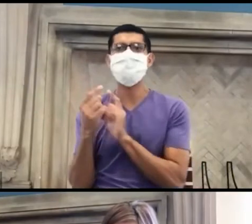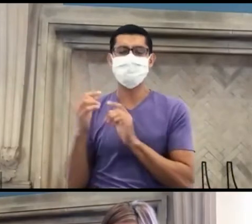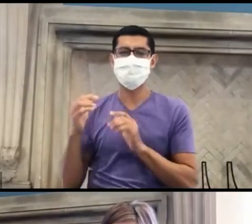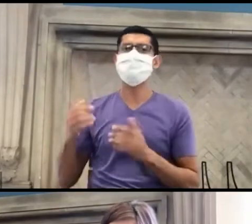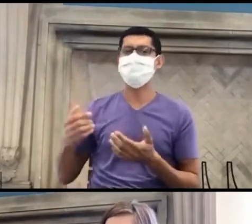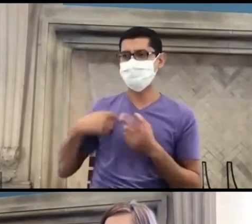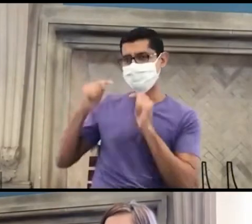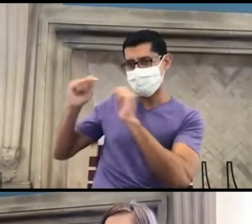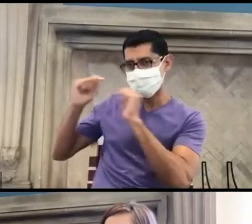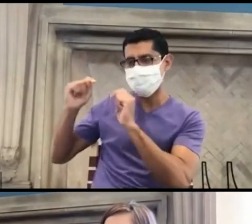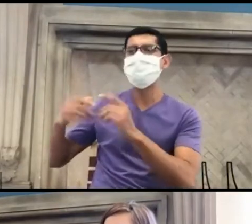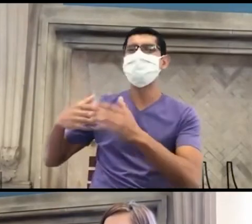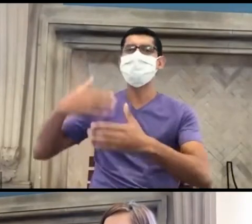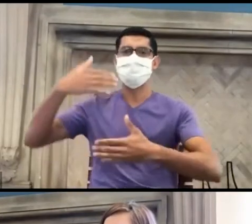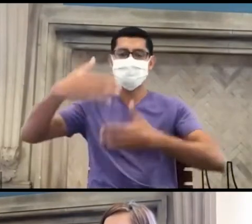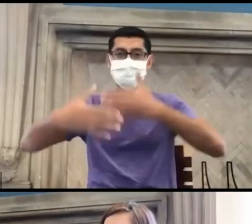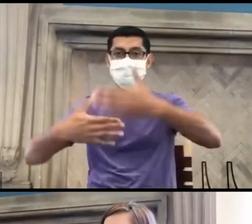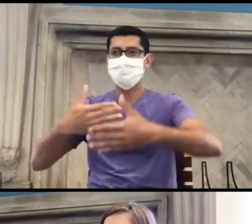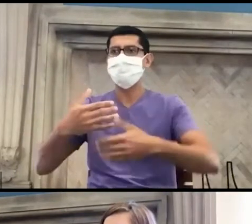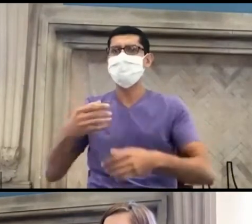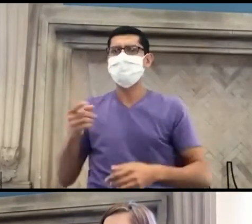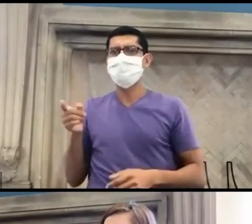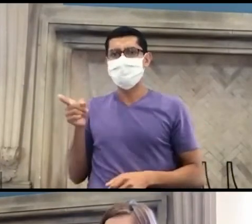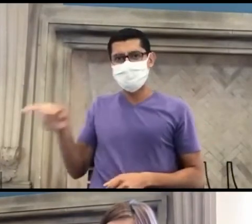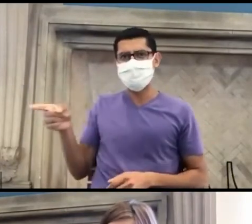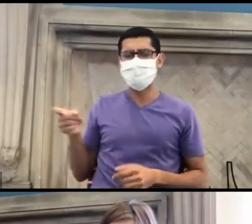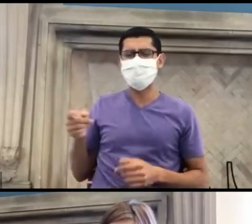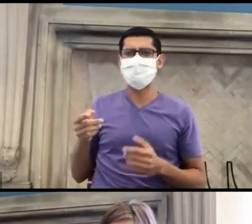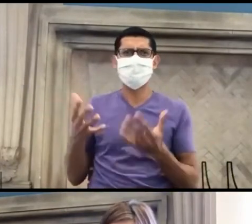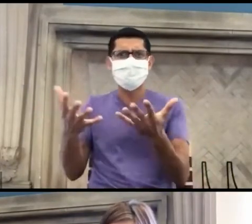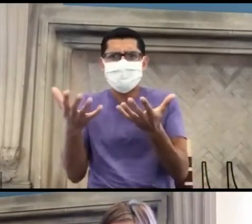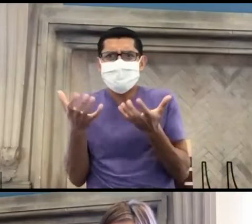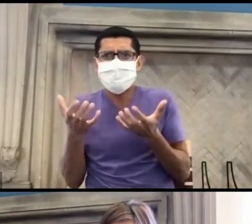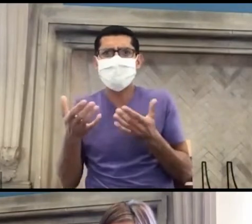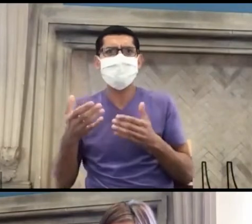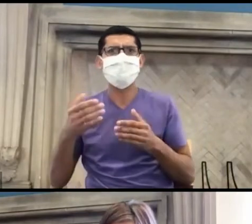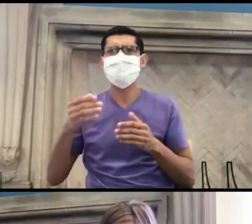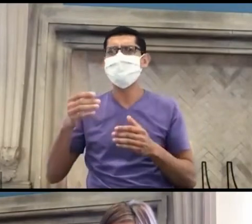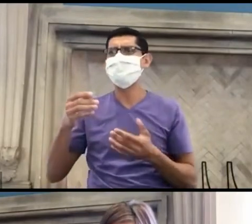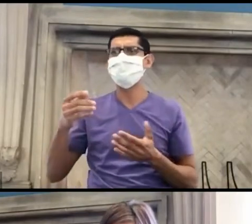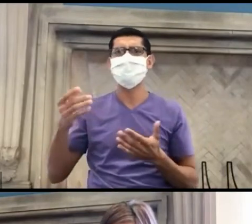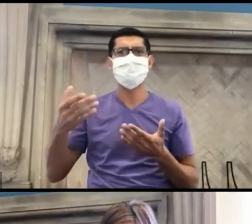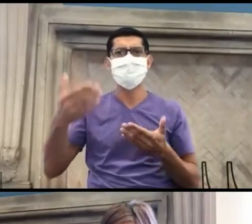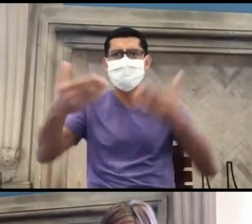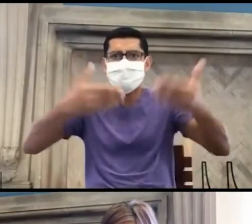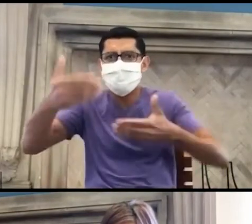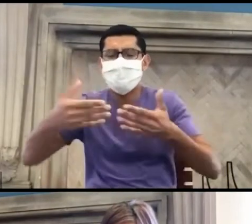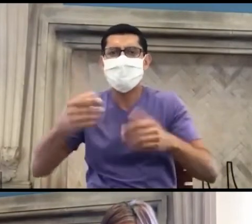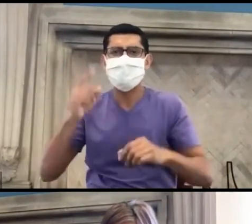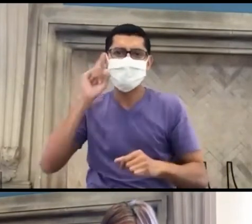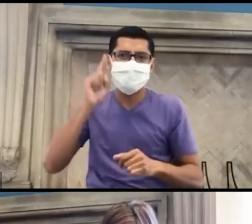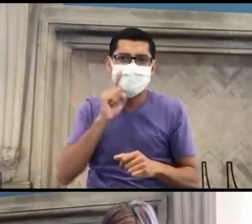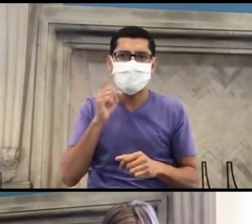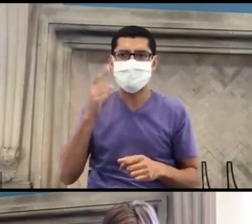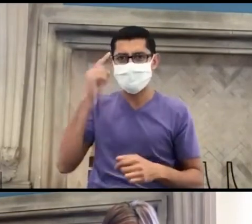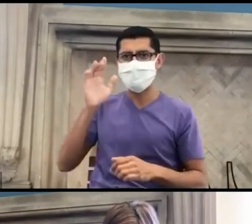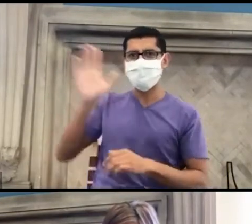So I was her tutor, and as time went on, she told me she wanted to hire deaf people for